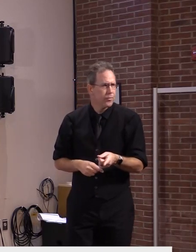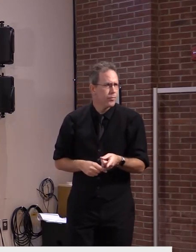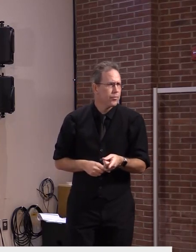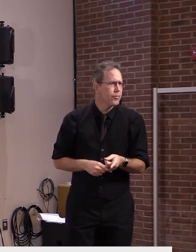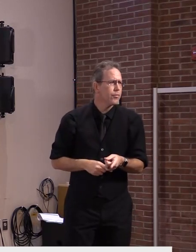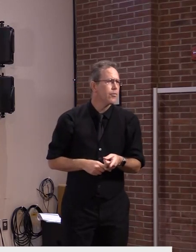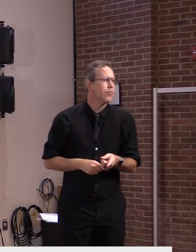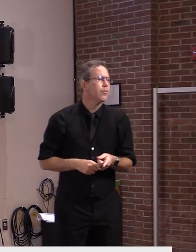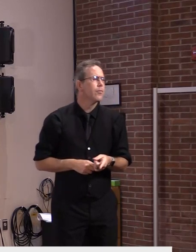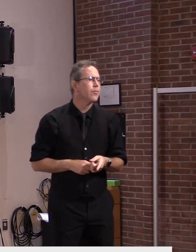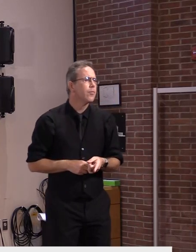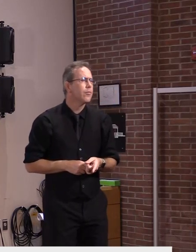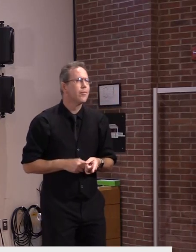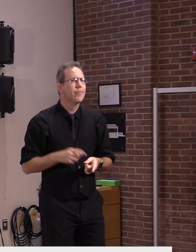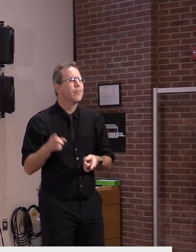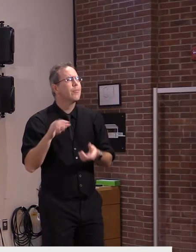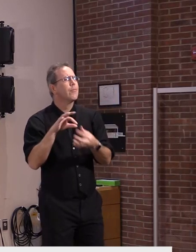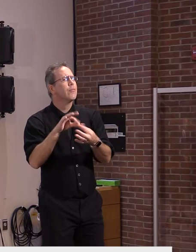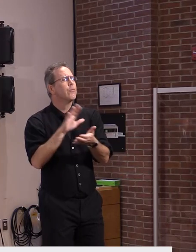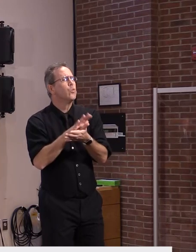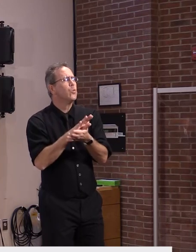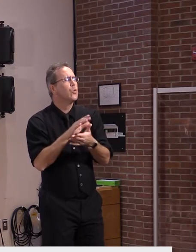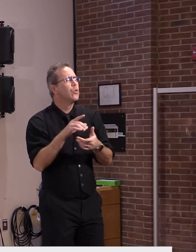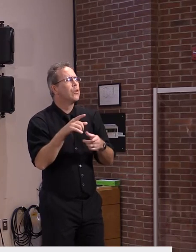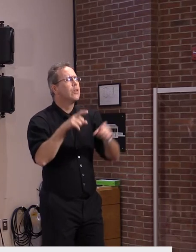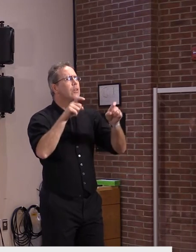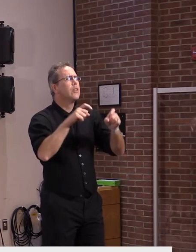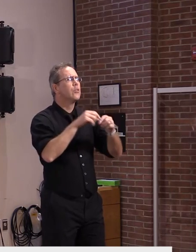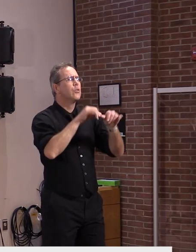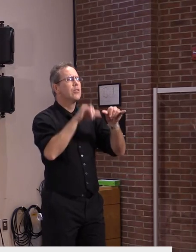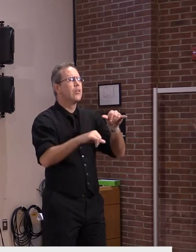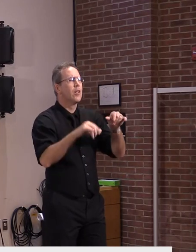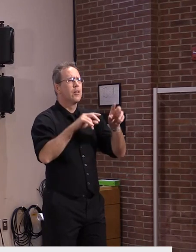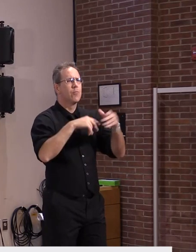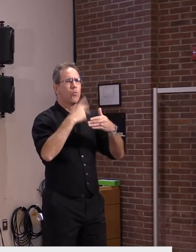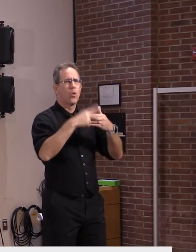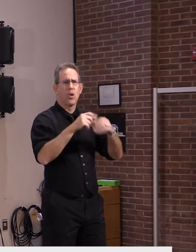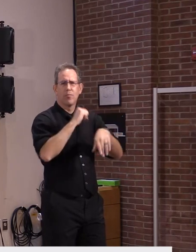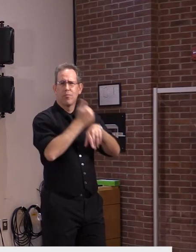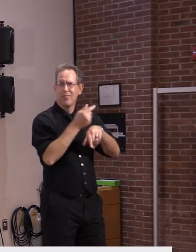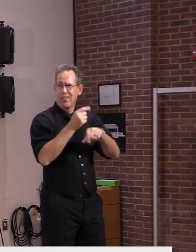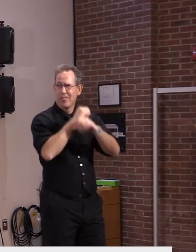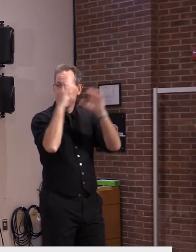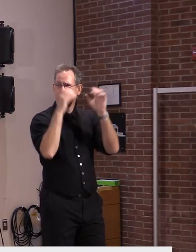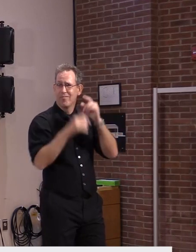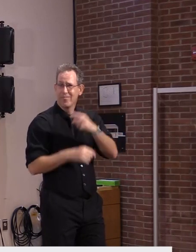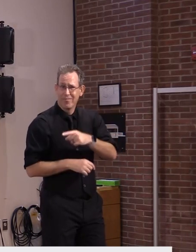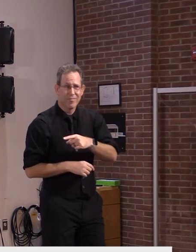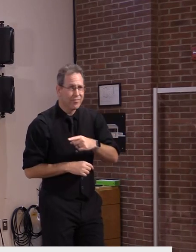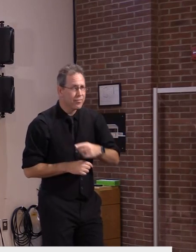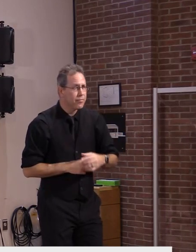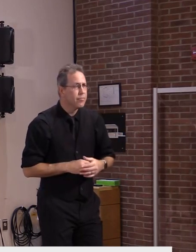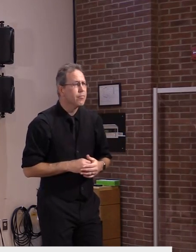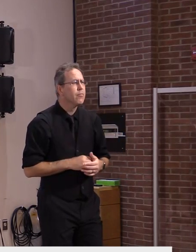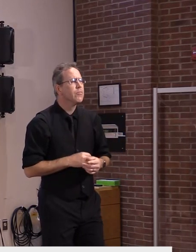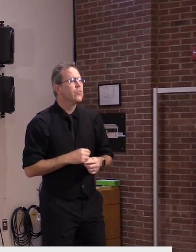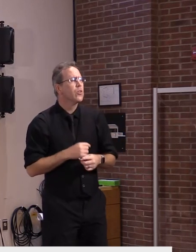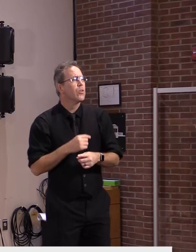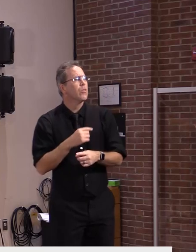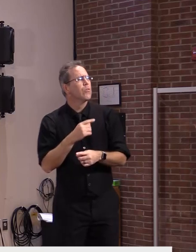soonest that we could see districts have the capacity to institute this program, and